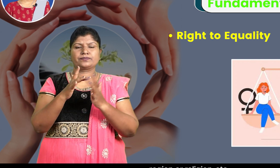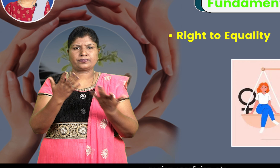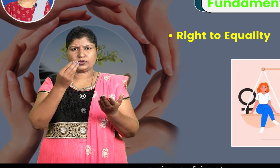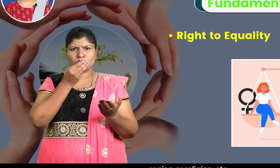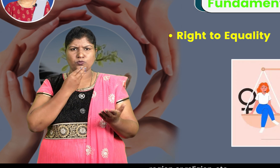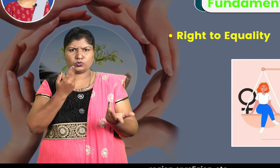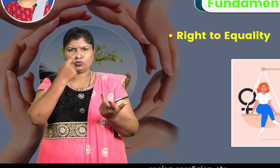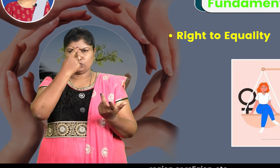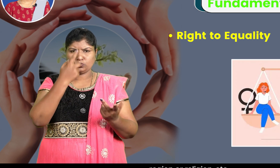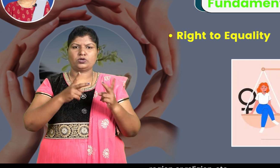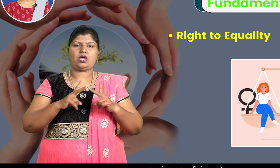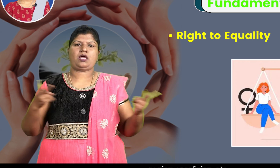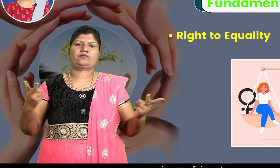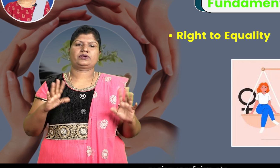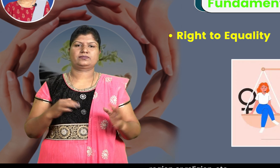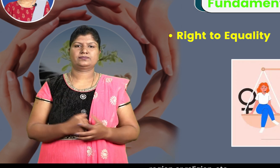etc.